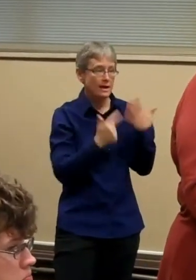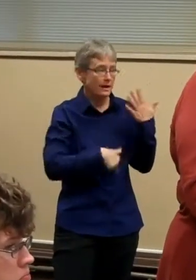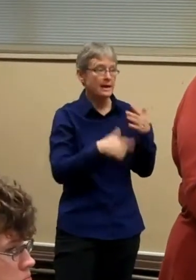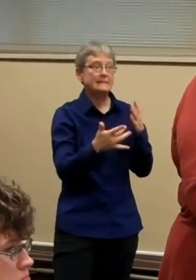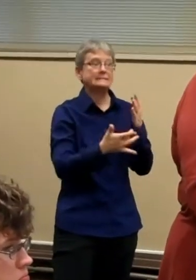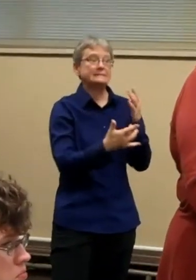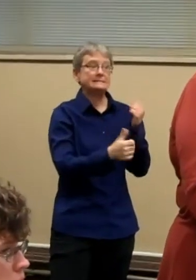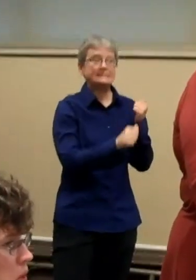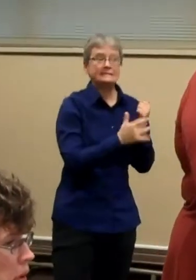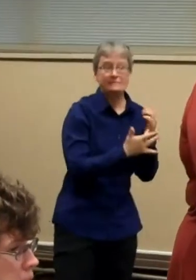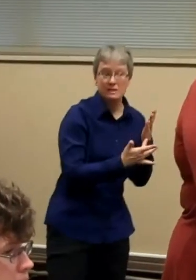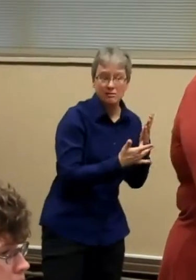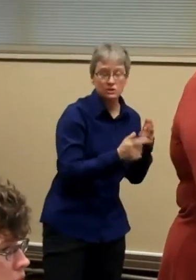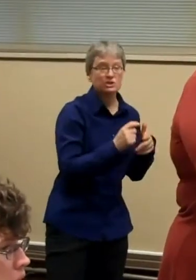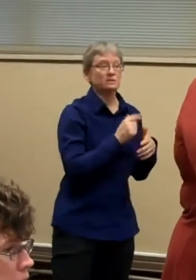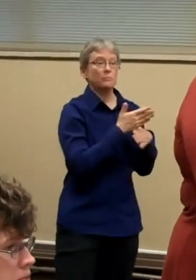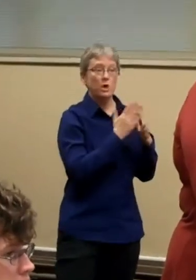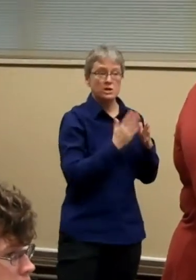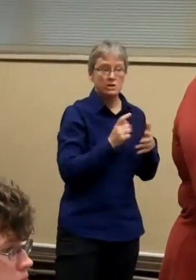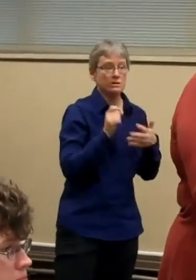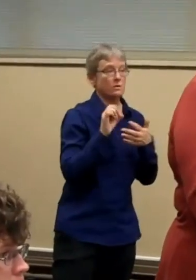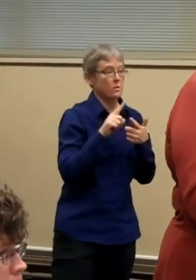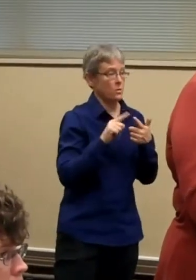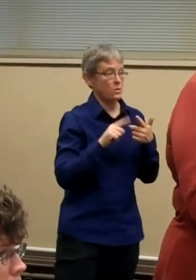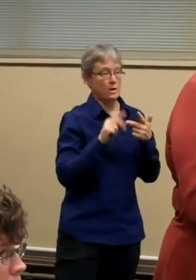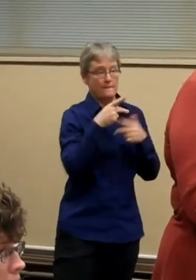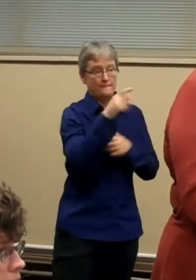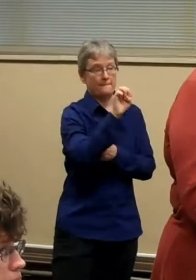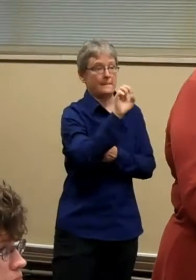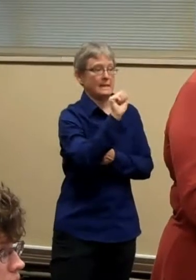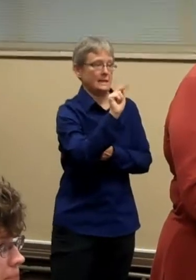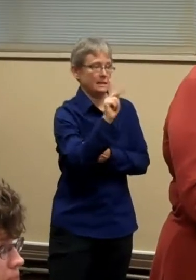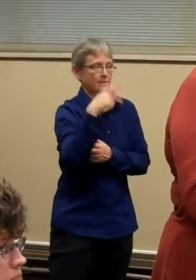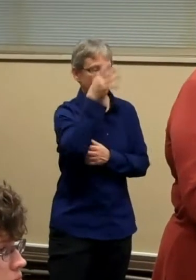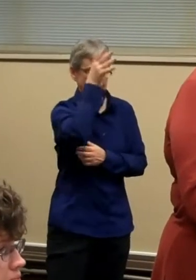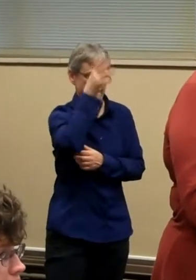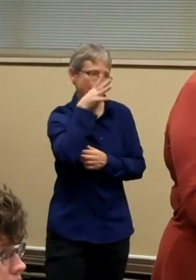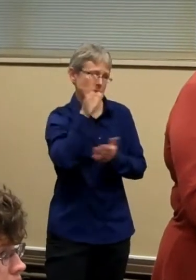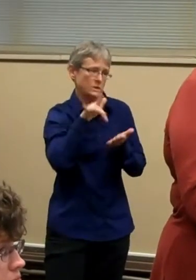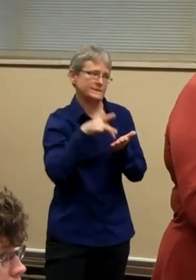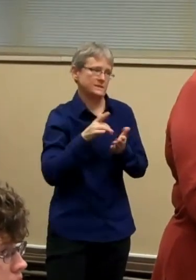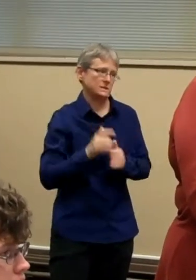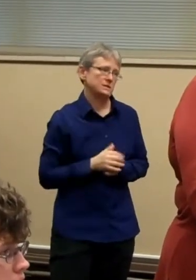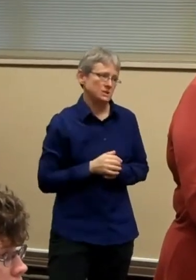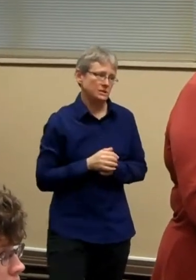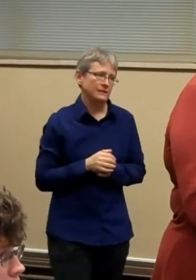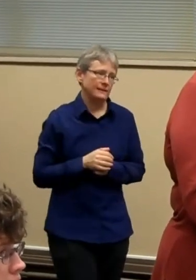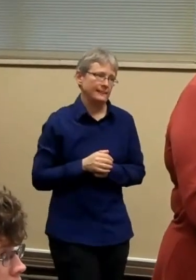Technology Partners in their state, or B, Peak Parent Center in their state.